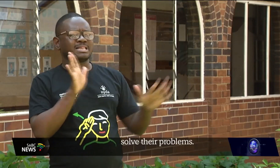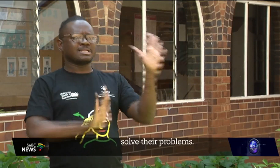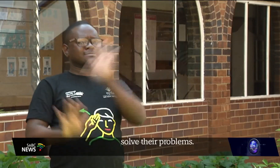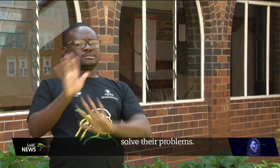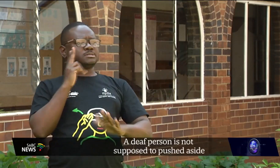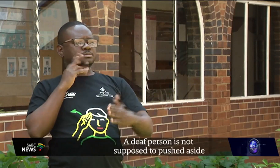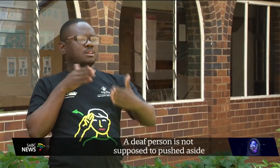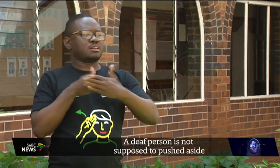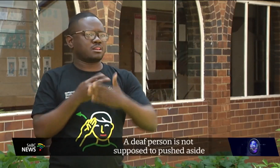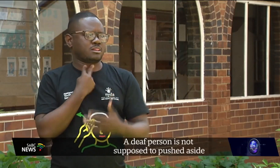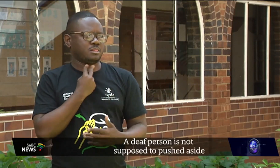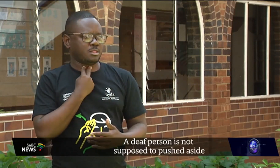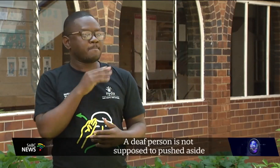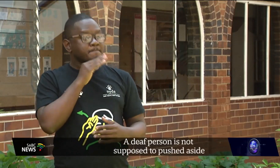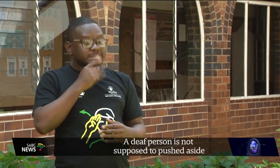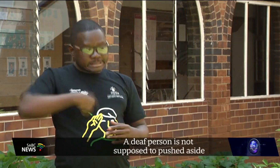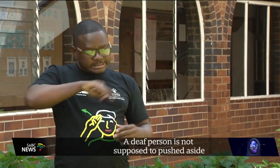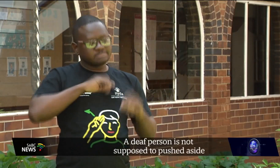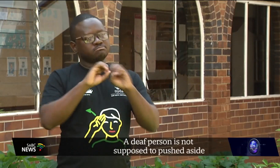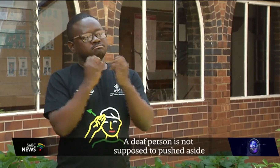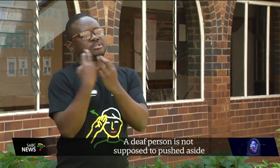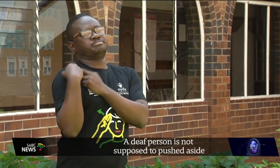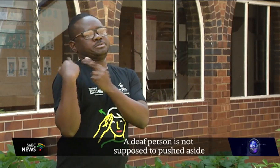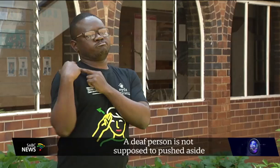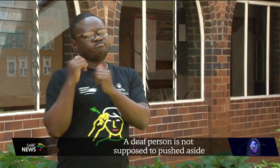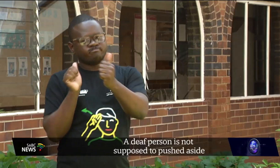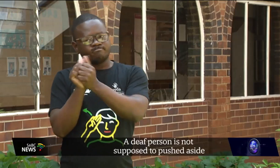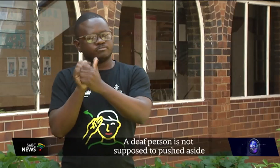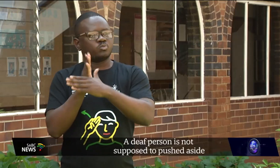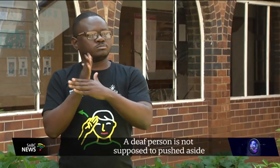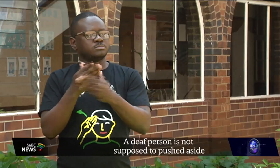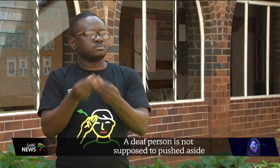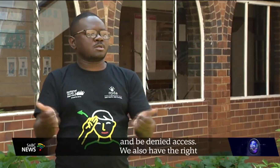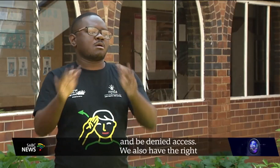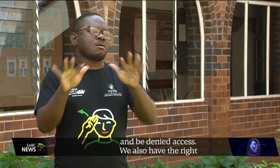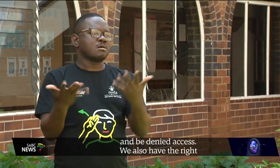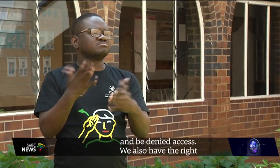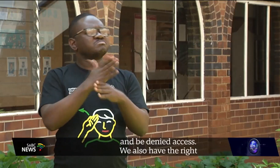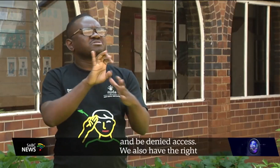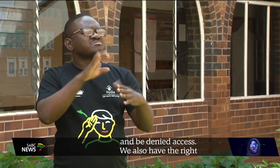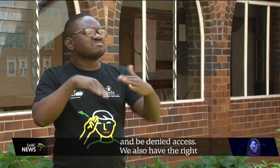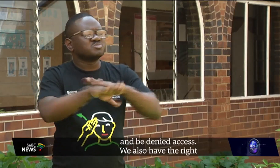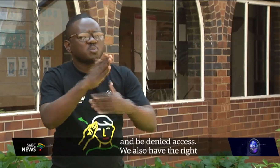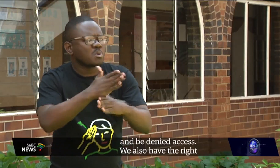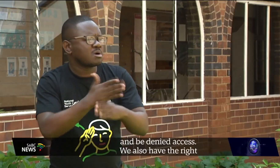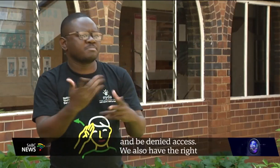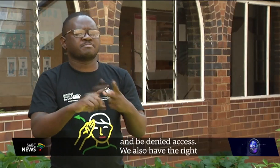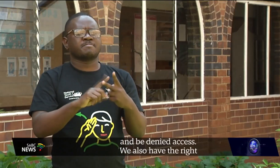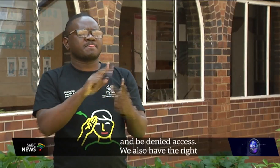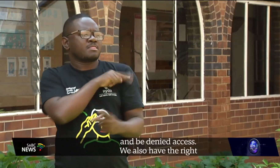wa tlamela gore motho mo deaf ba mo beye mo site-eng gore a yena a tshwane accessa dilo tseo, because le